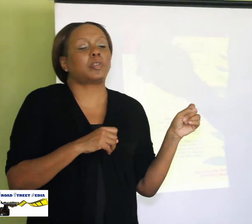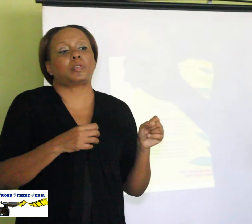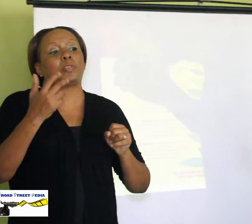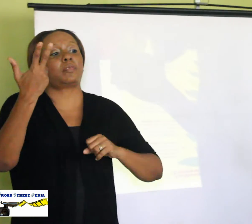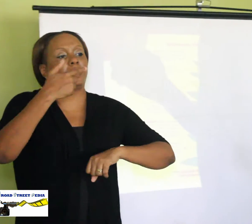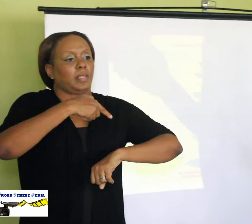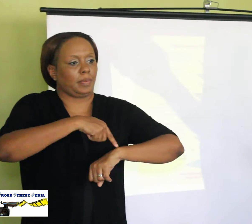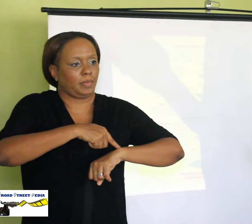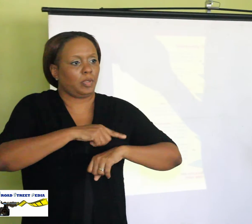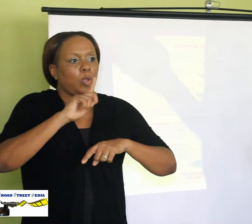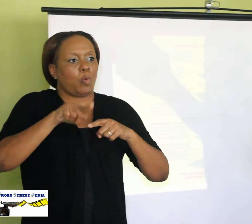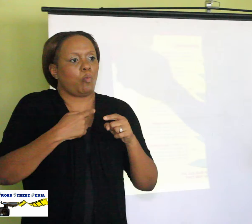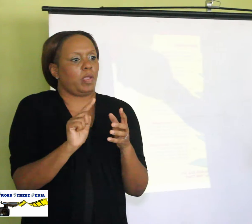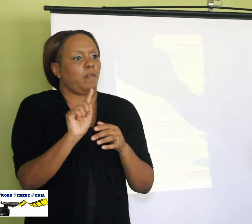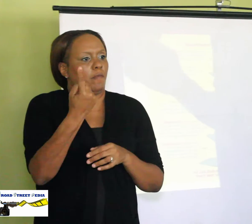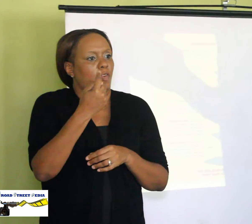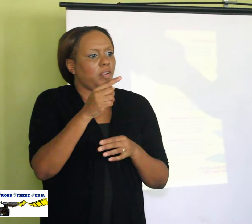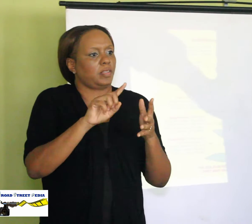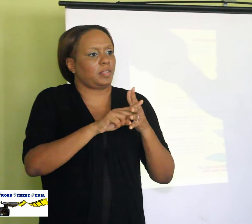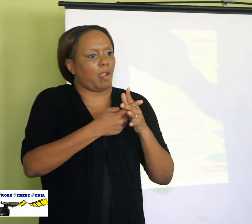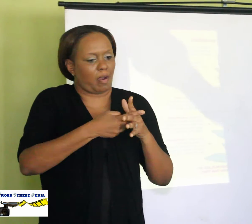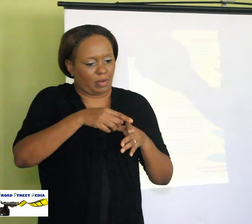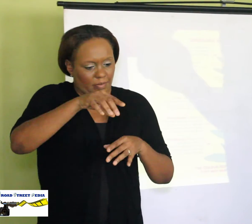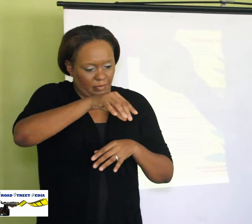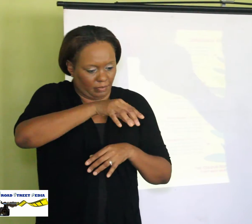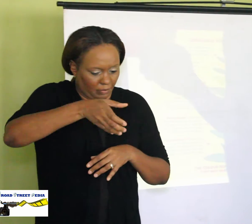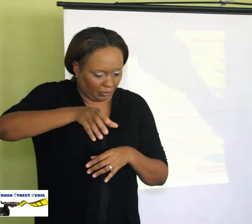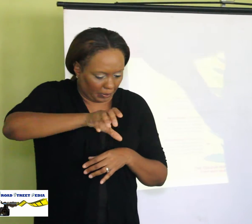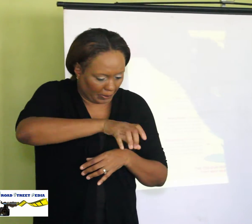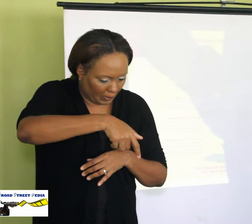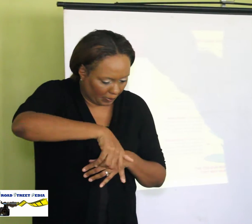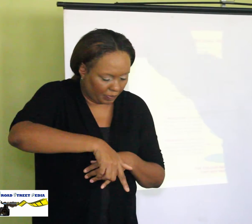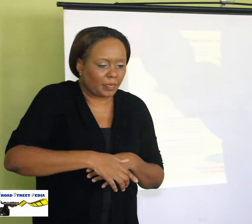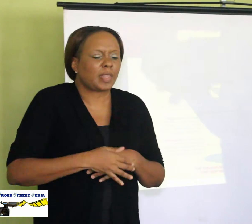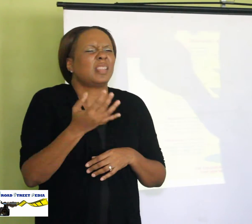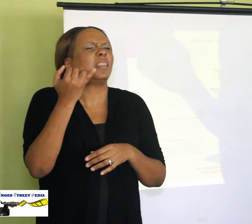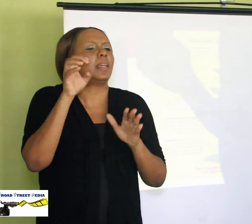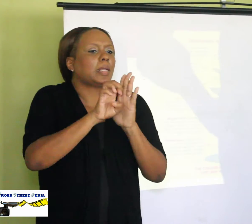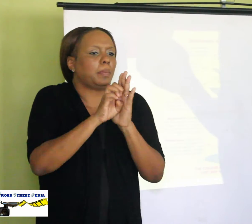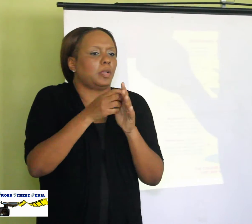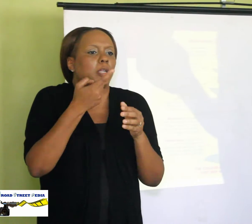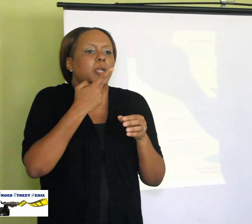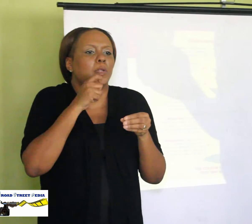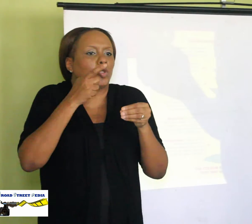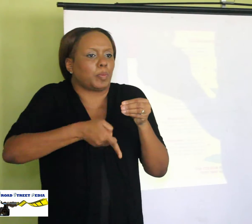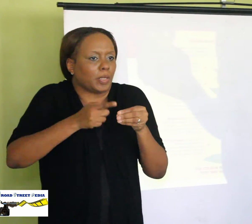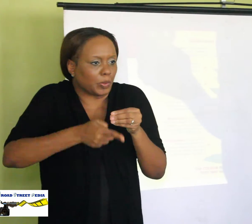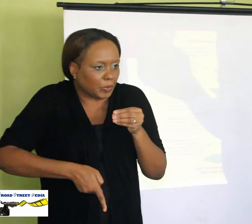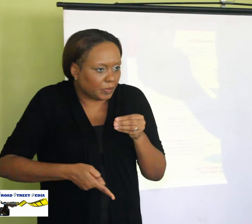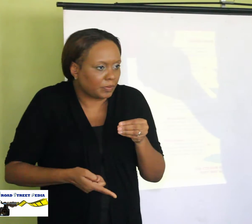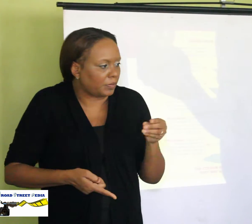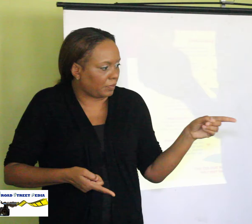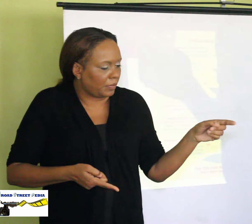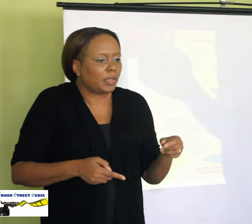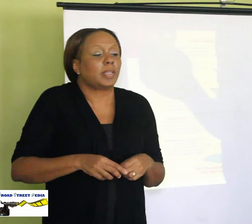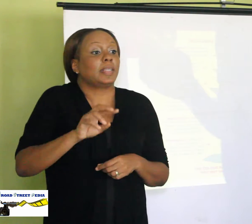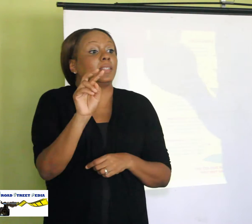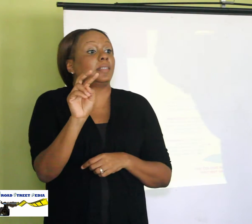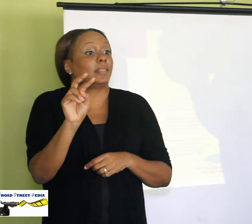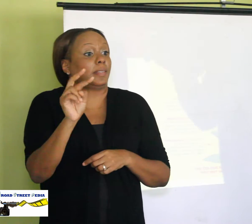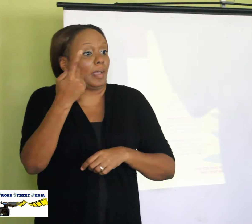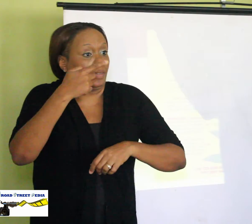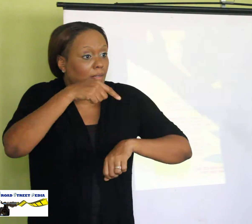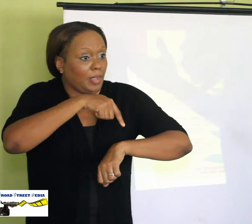The second one, let's say if it's tomatoes, you can then fertilize again when you see the blossoms at the second